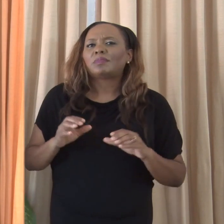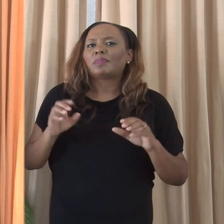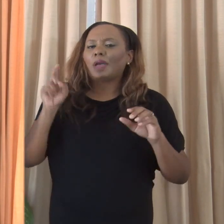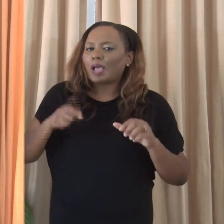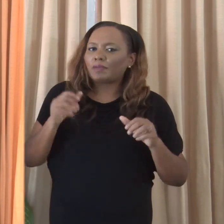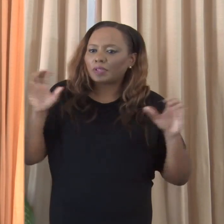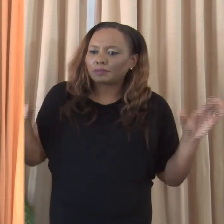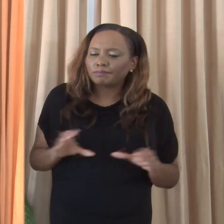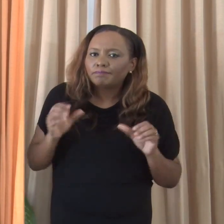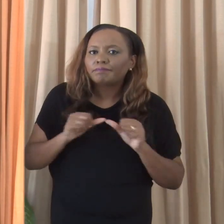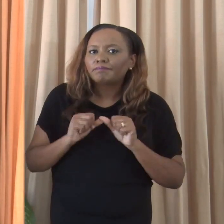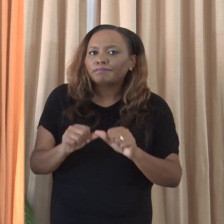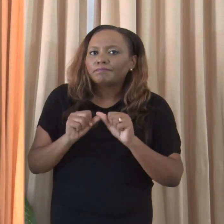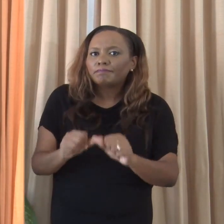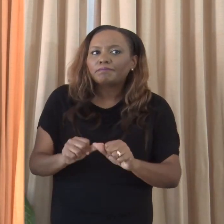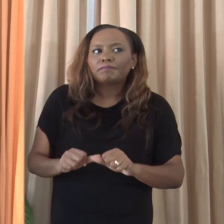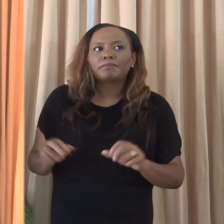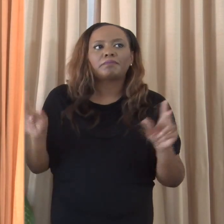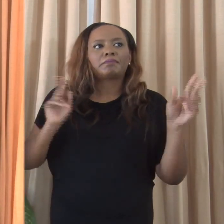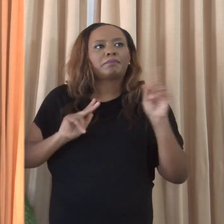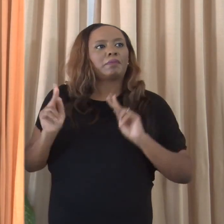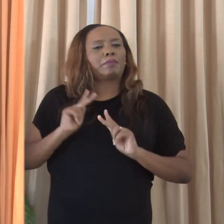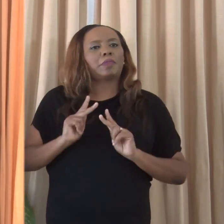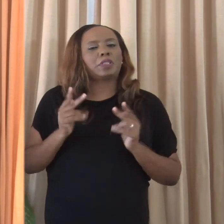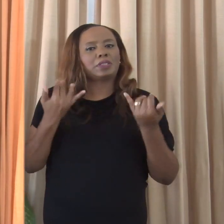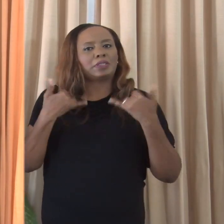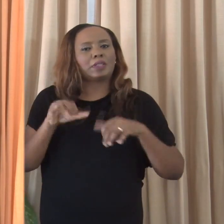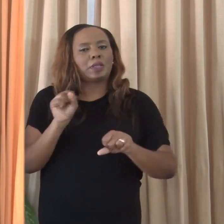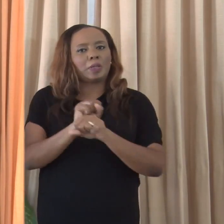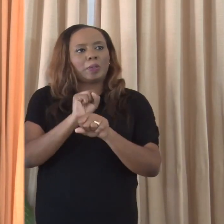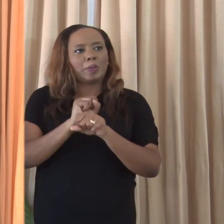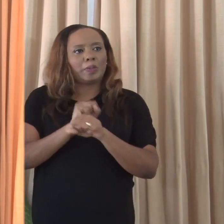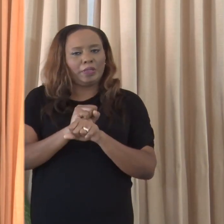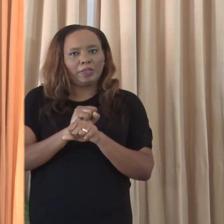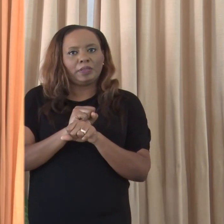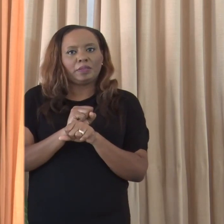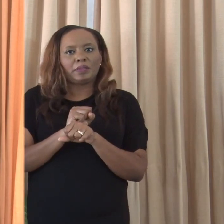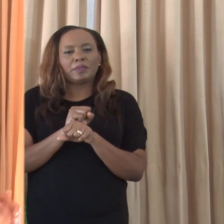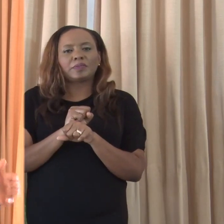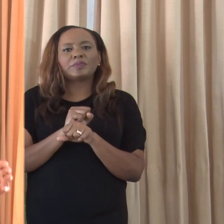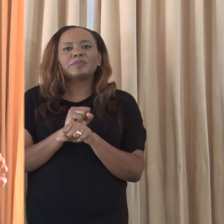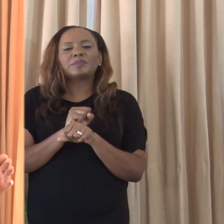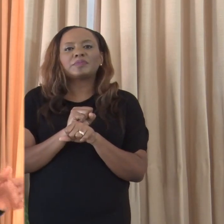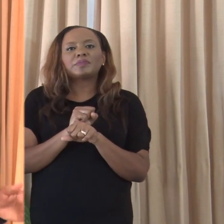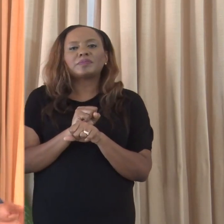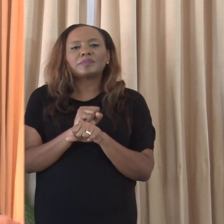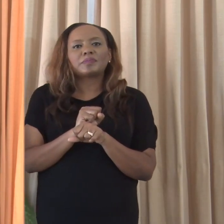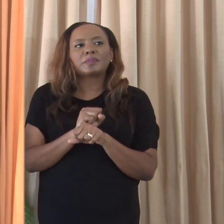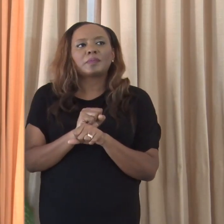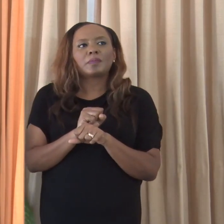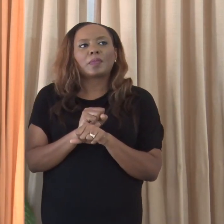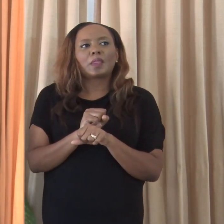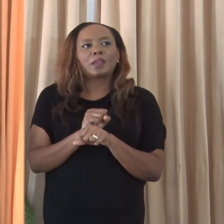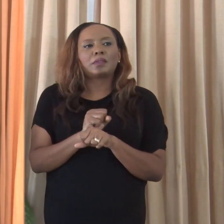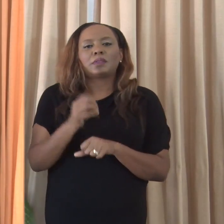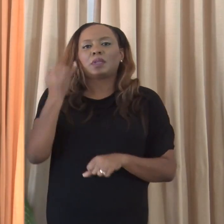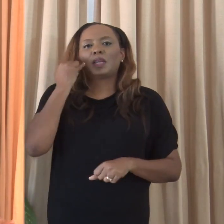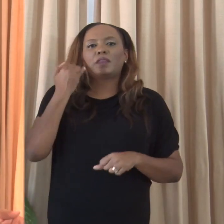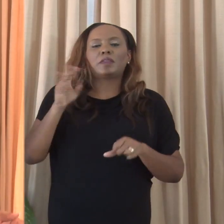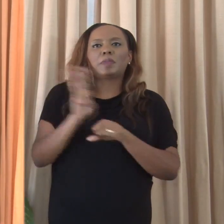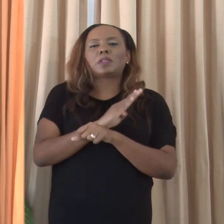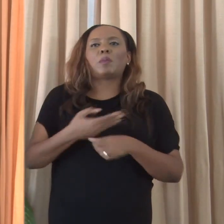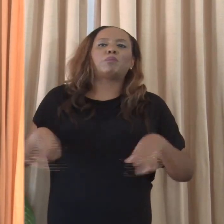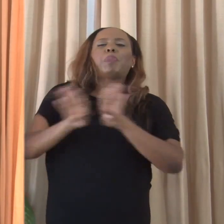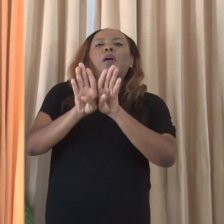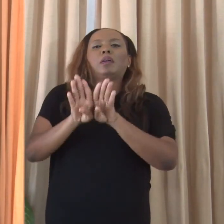about in order to make sure that people can still continue to work in this country. Because if you just came to a screeching halt, that